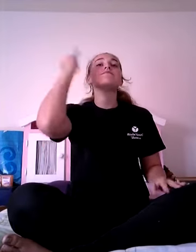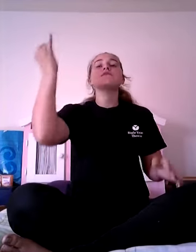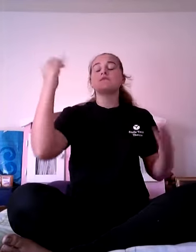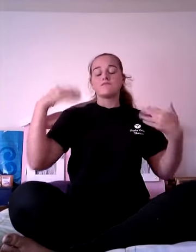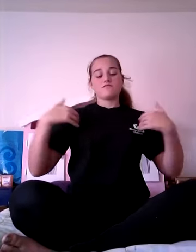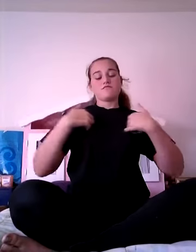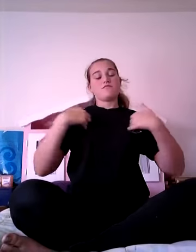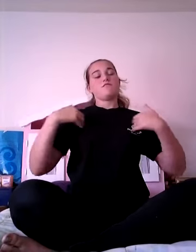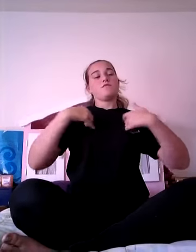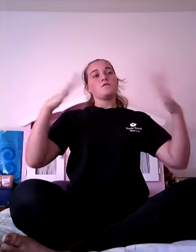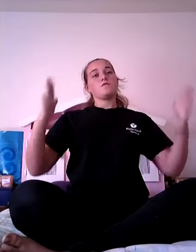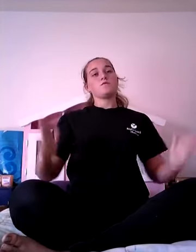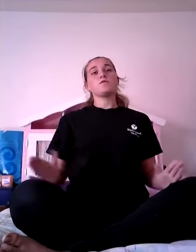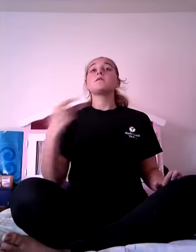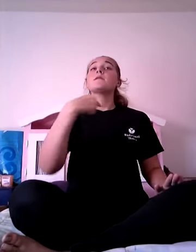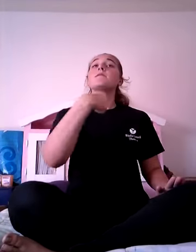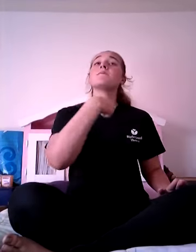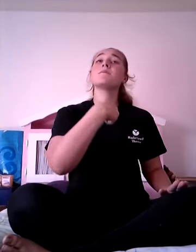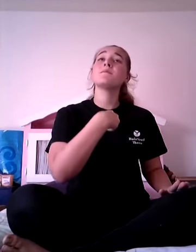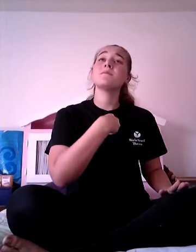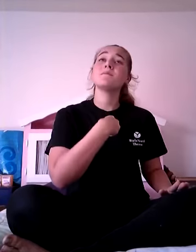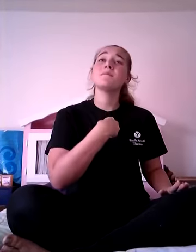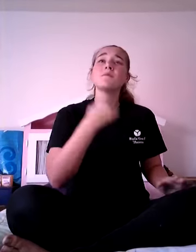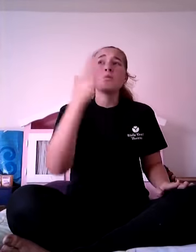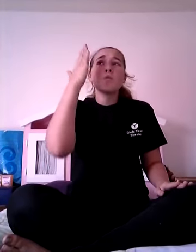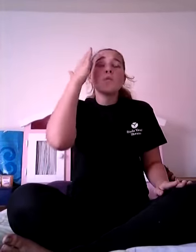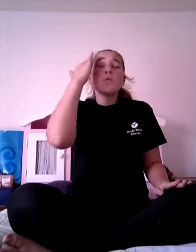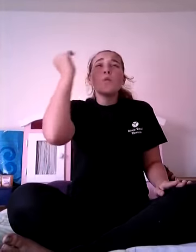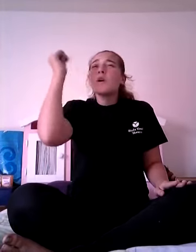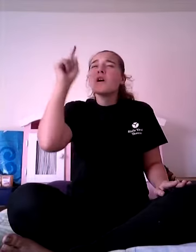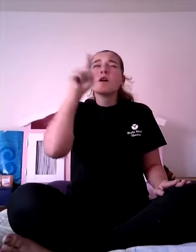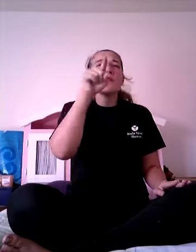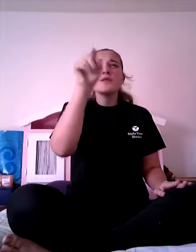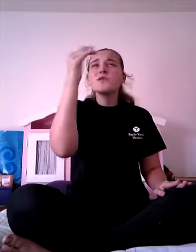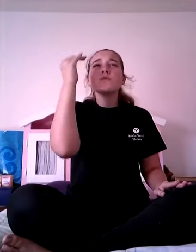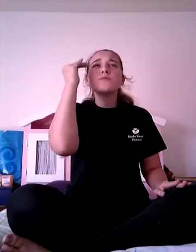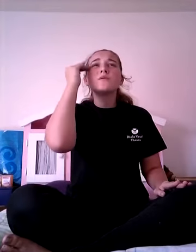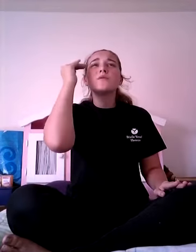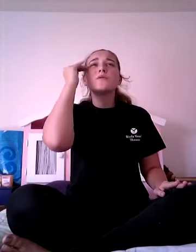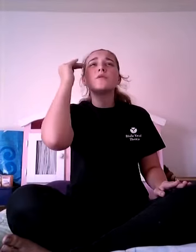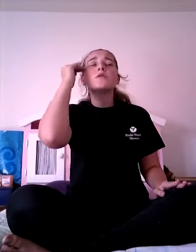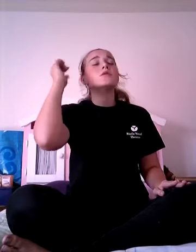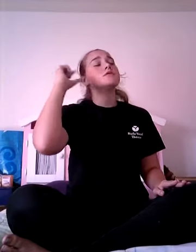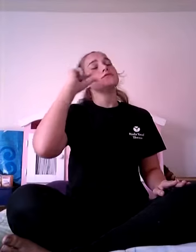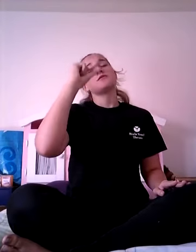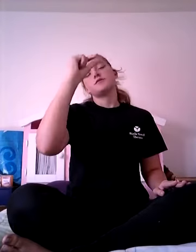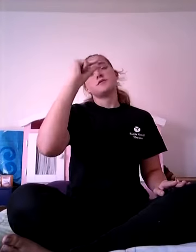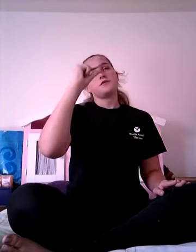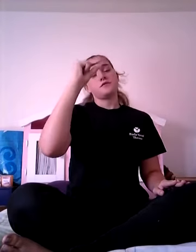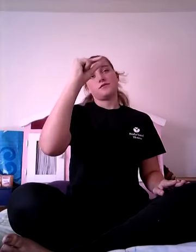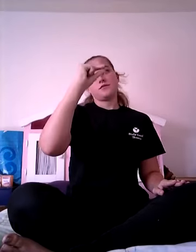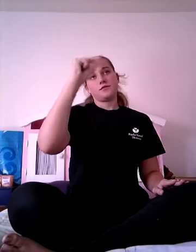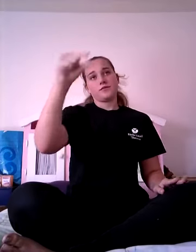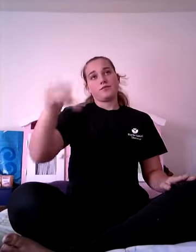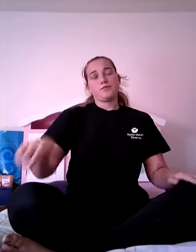If the savage one is me, how can there be so much that you don't know?